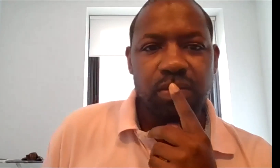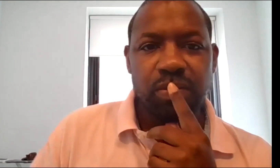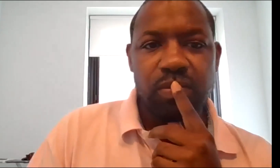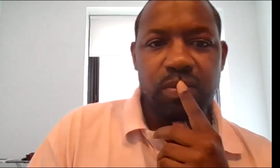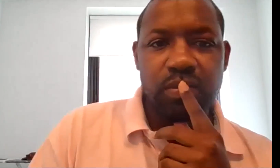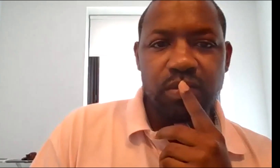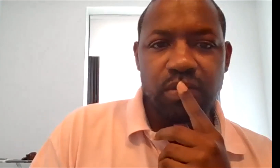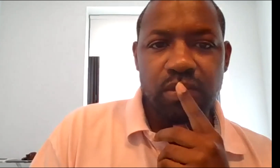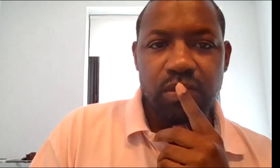Sorry.